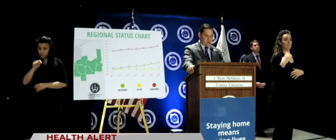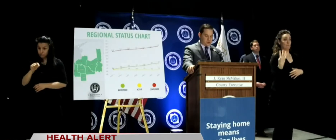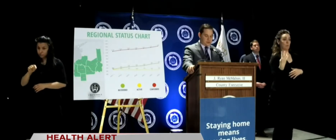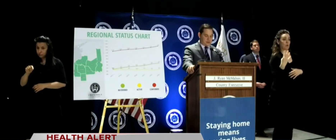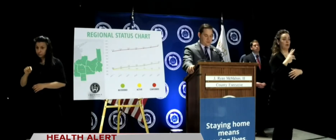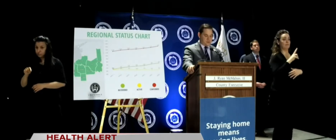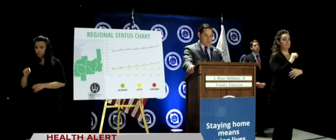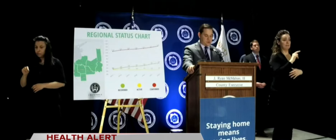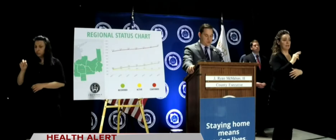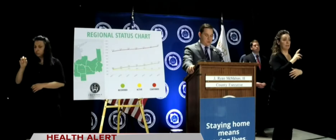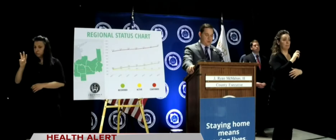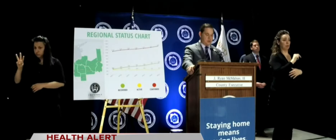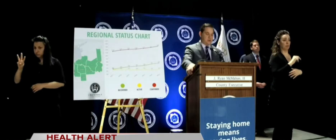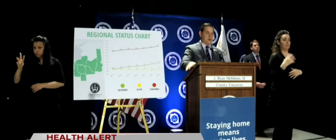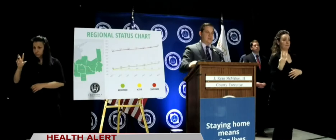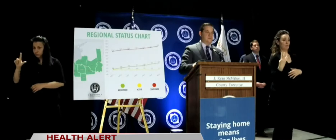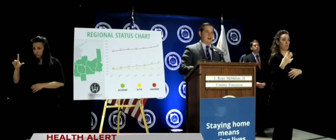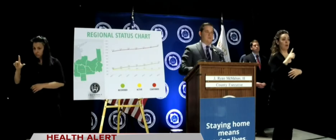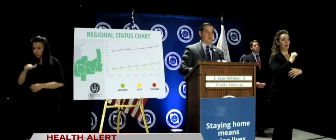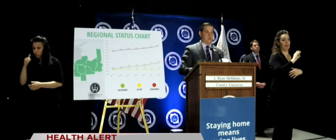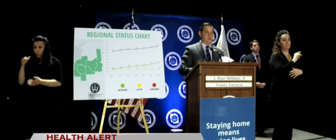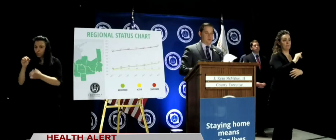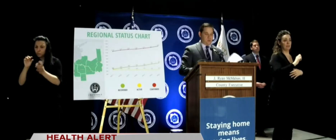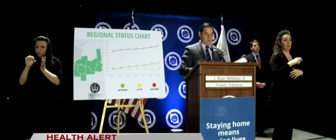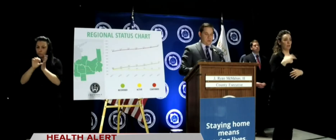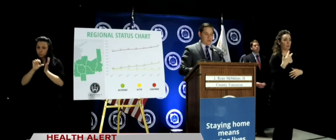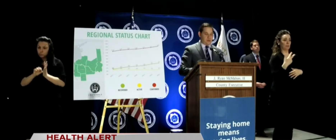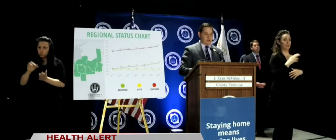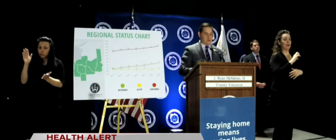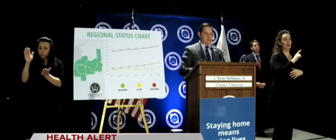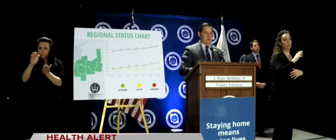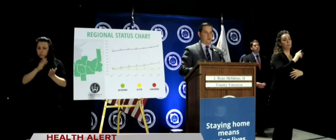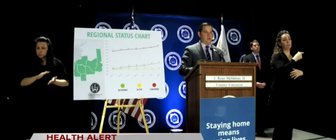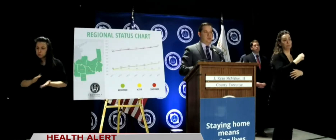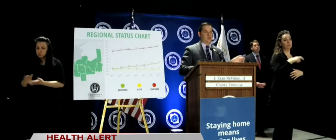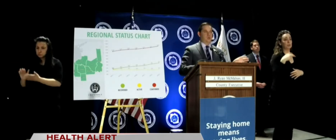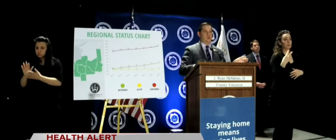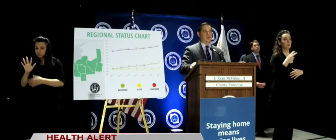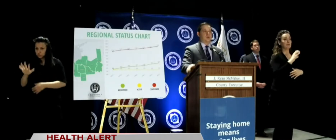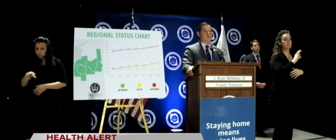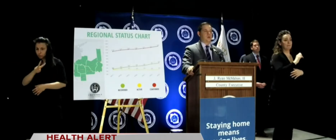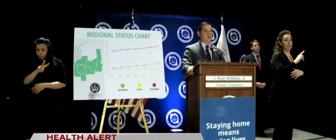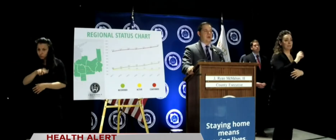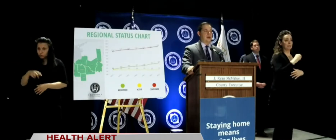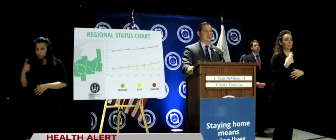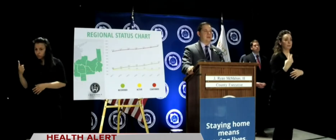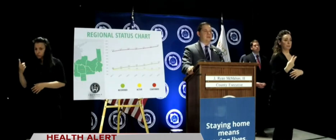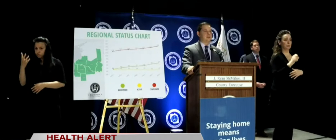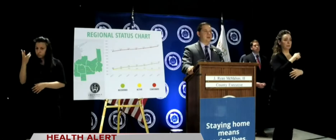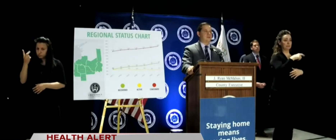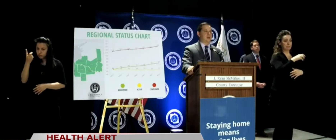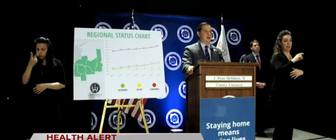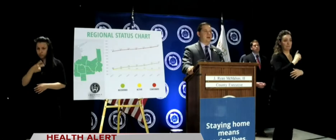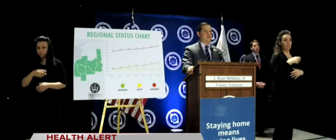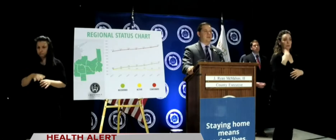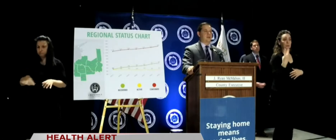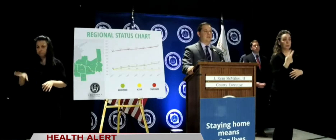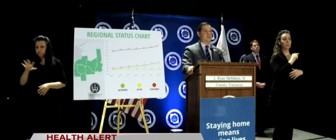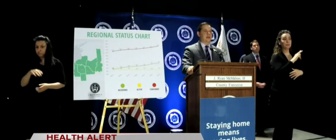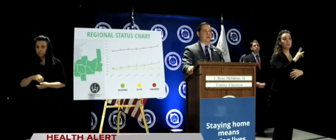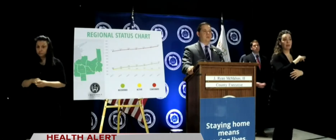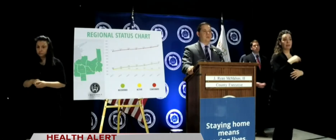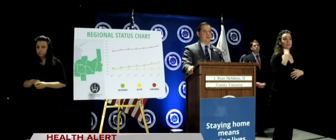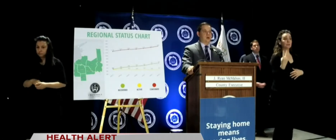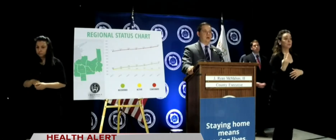2. Town of Fabius, 2. Town of Spafford, 2. And Town of Tully, 2. So we've had cases in every end,